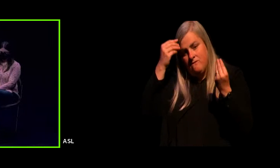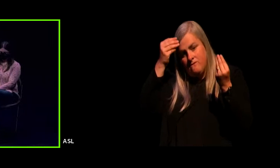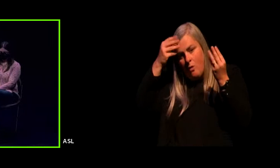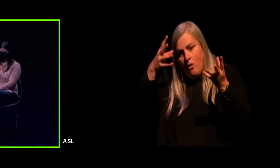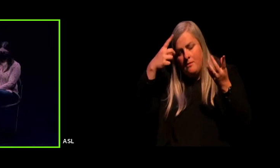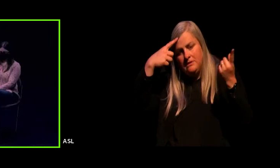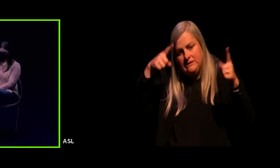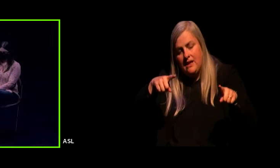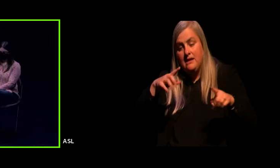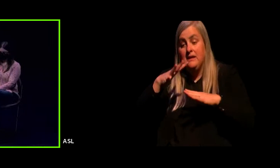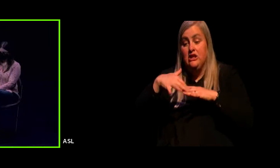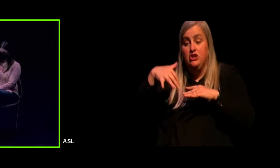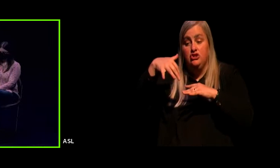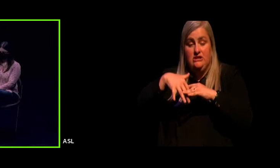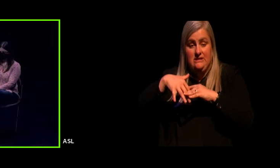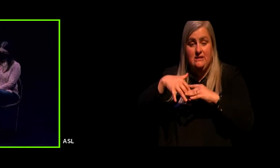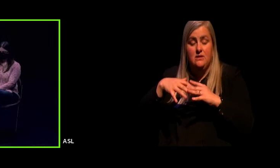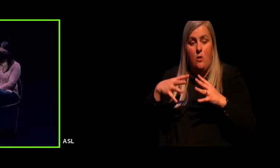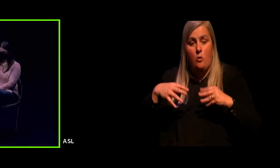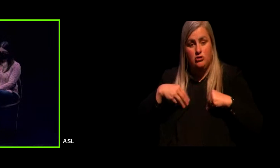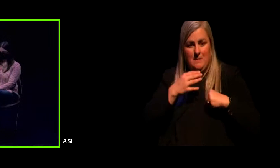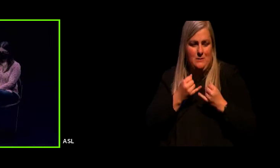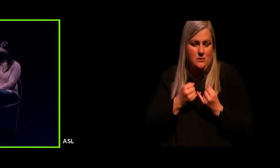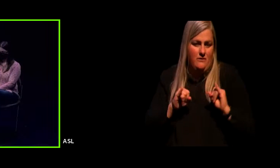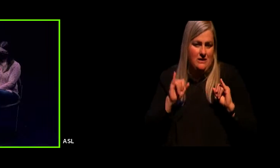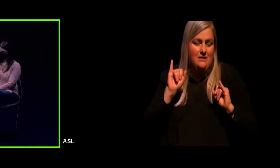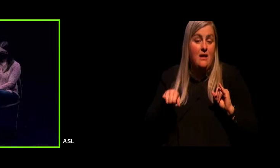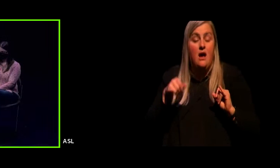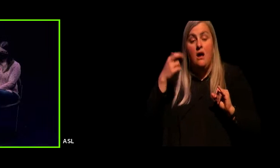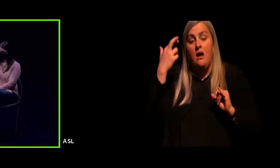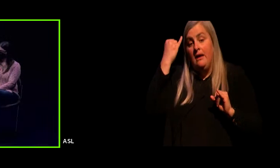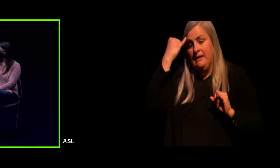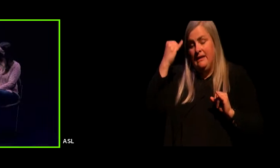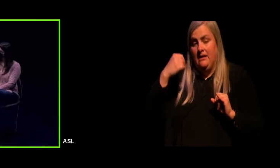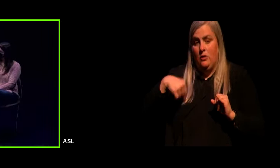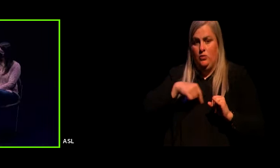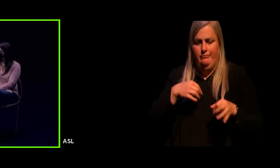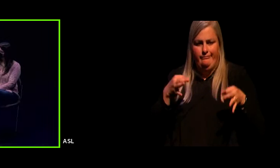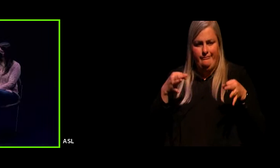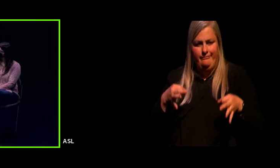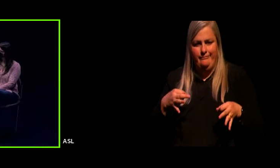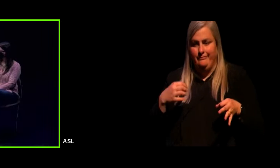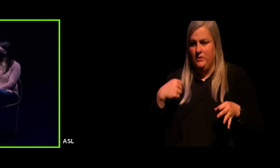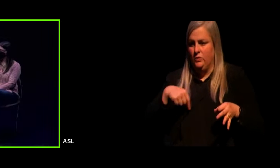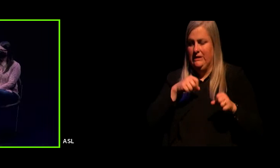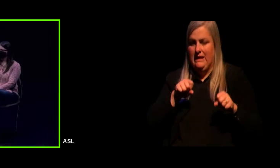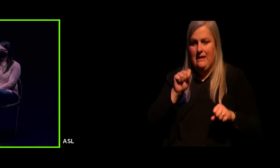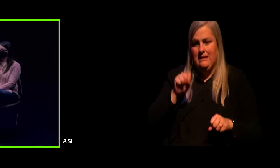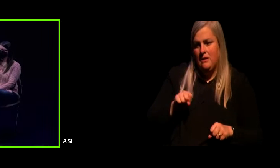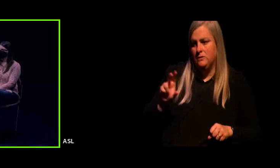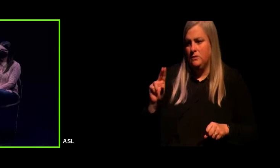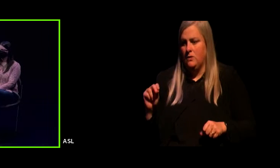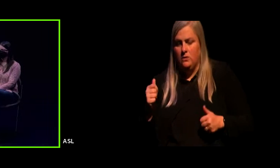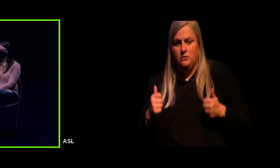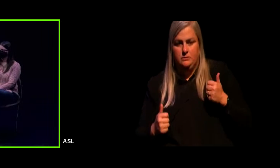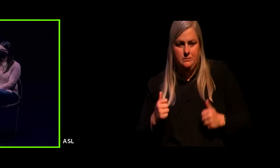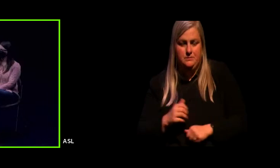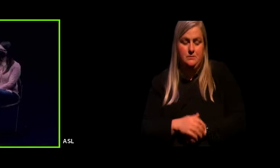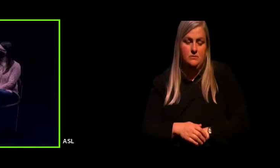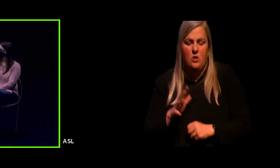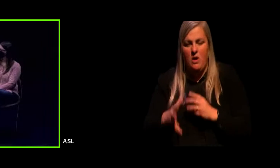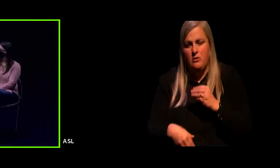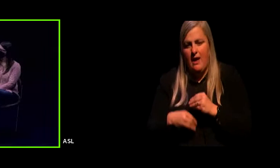Indigenous, ownership and data sovereignty, right? So this idea that it ultimately is up to us to be able to say yes or no. And so, yeah, I just wanted